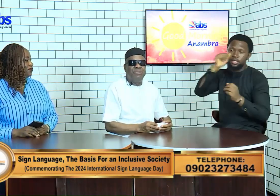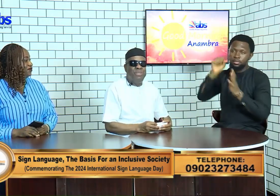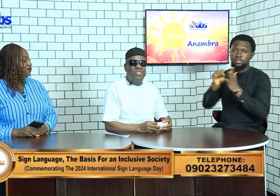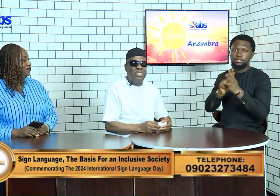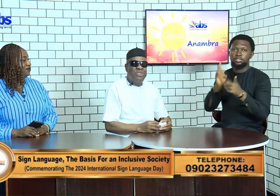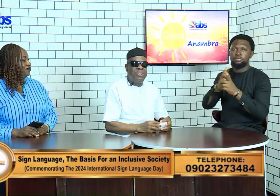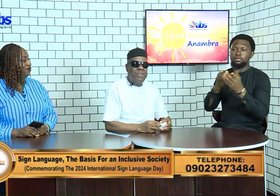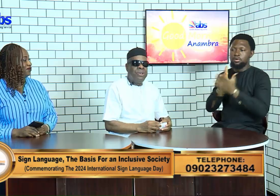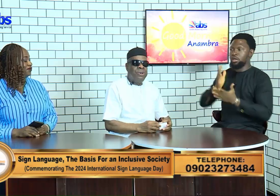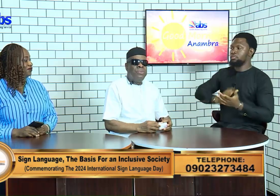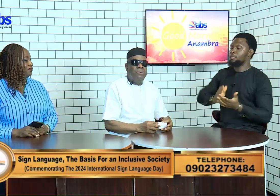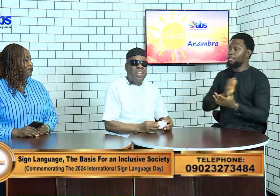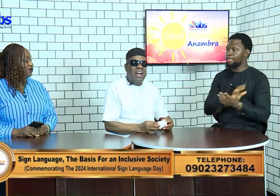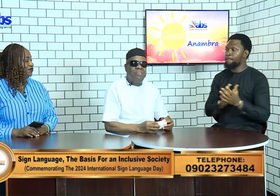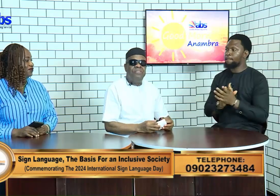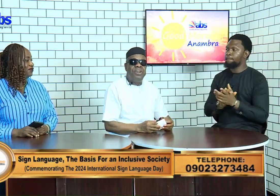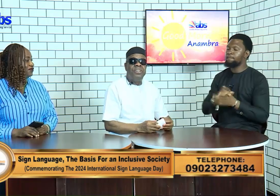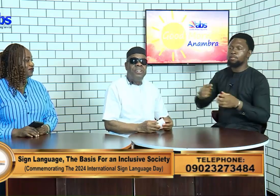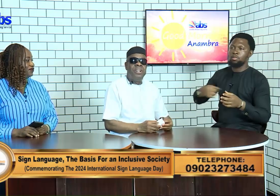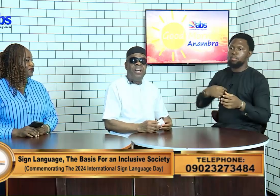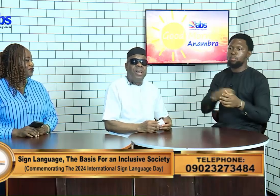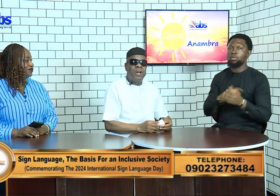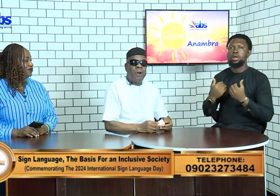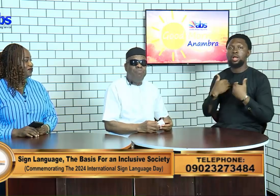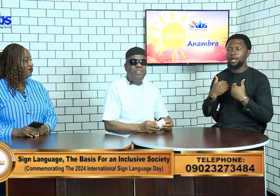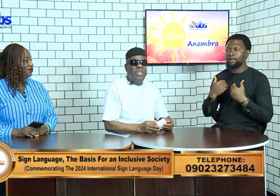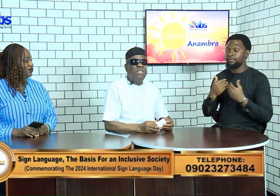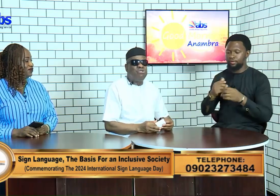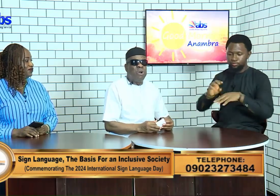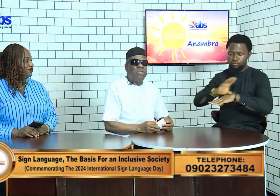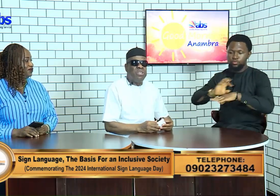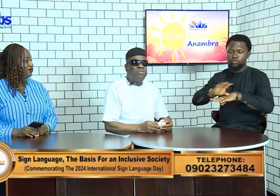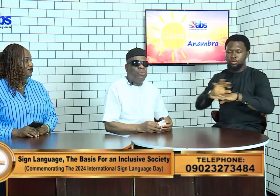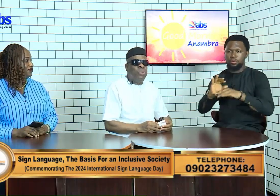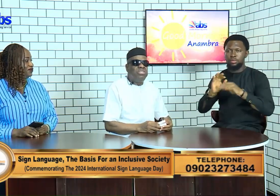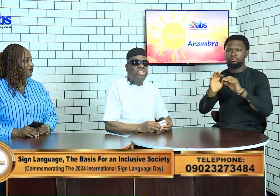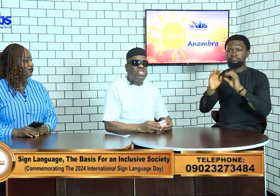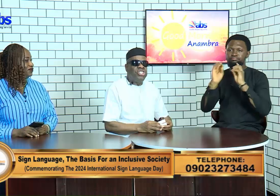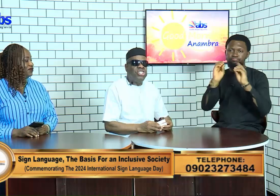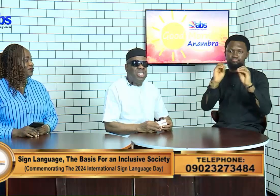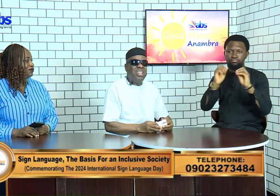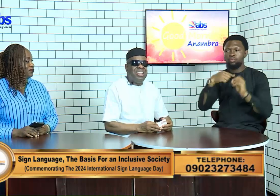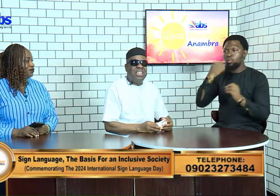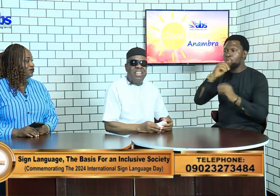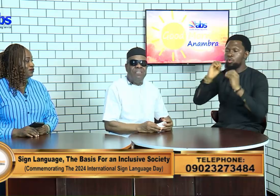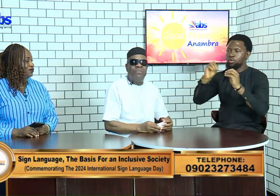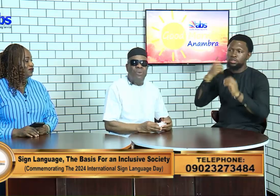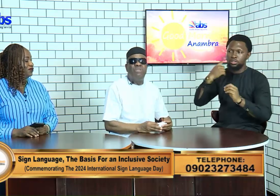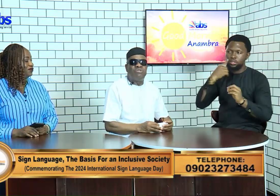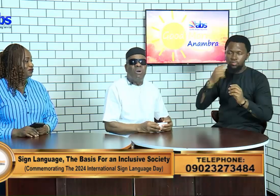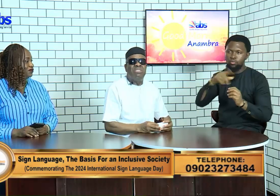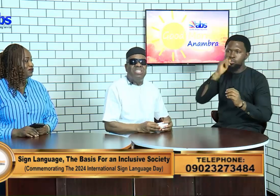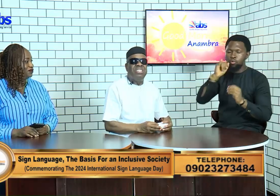Rights Commission, we have computer instructors who teach the deaf,